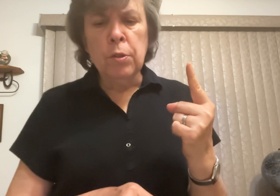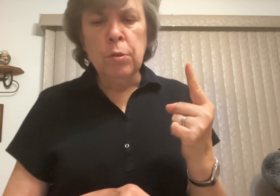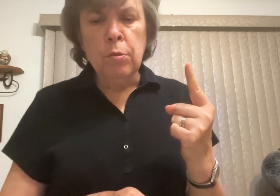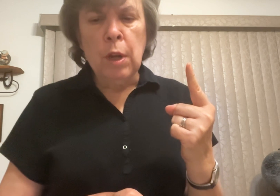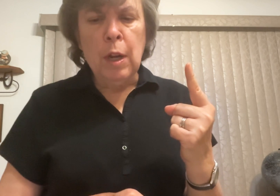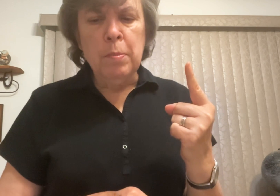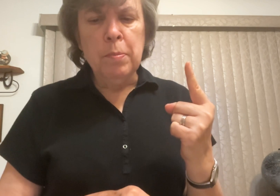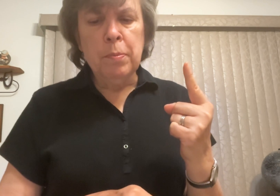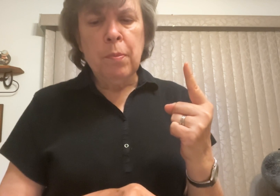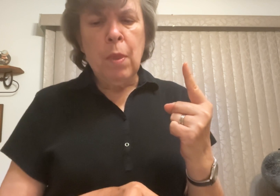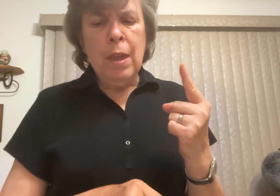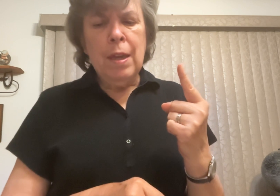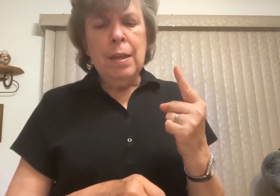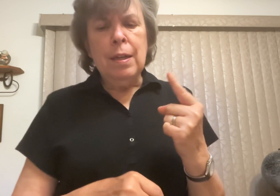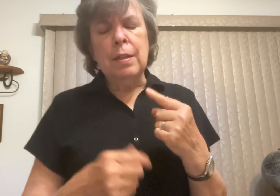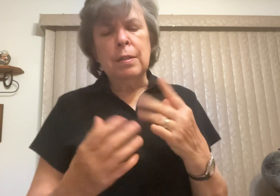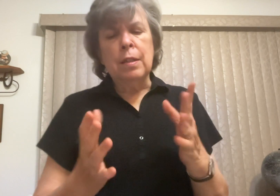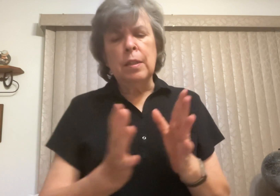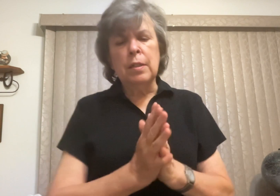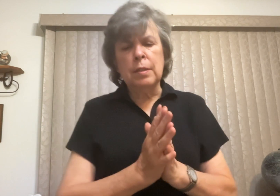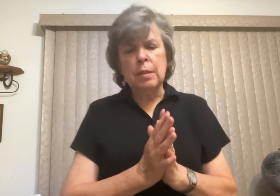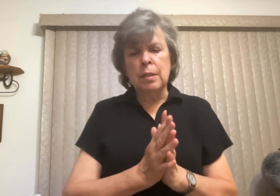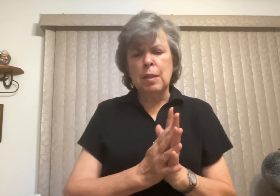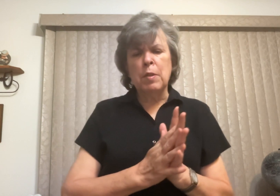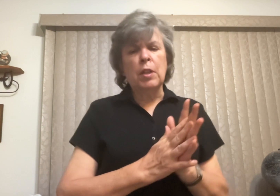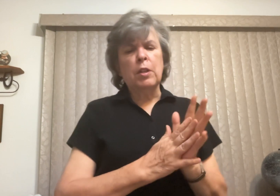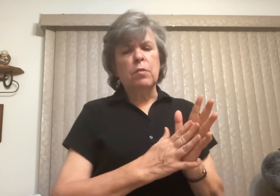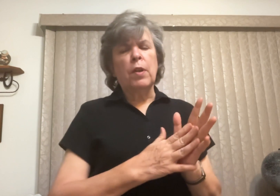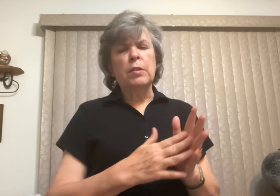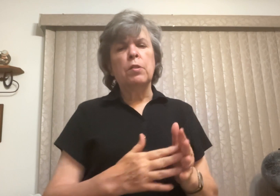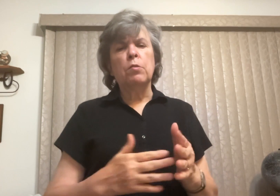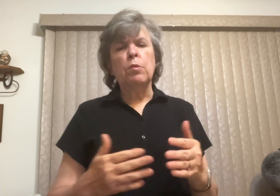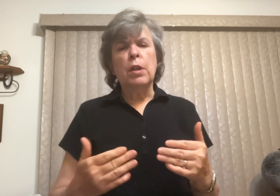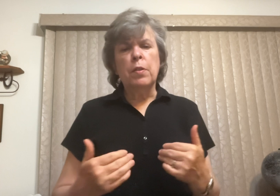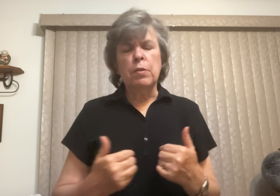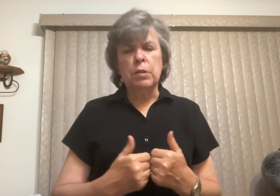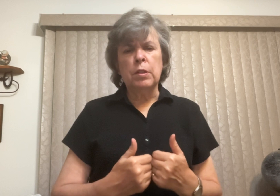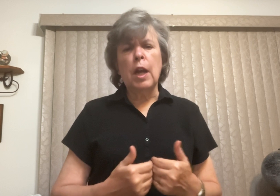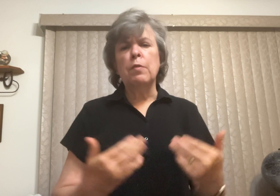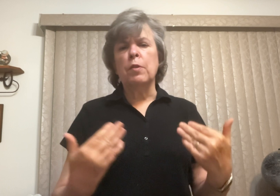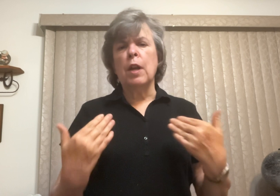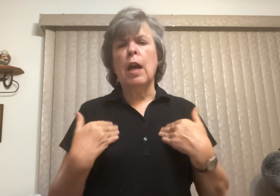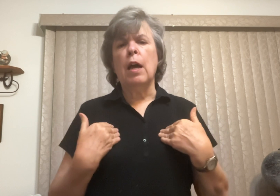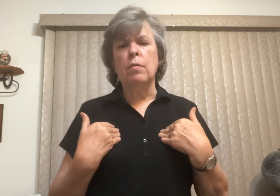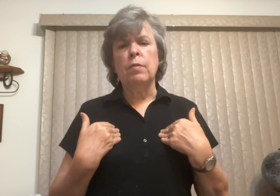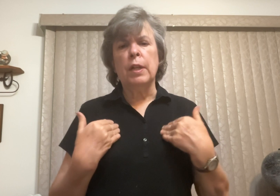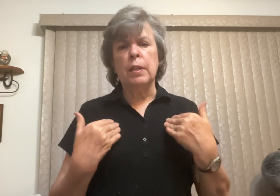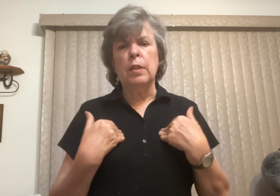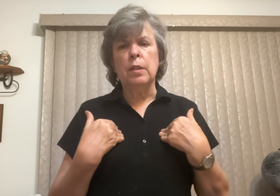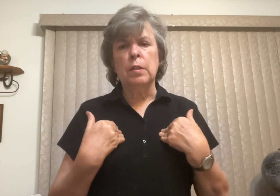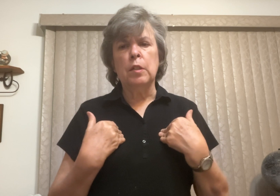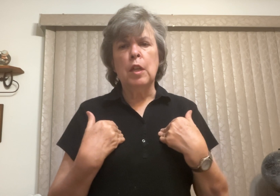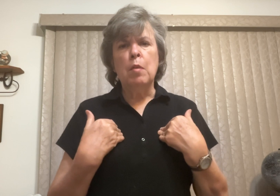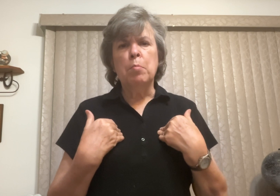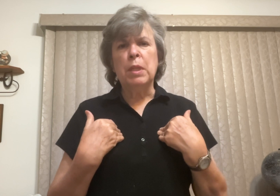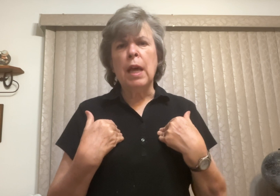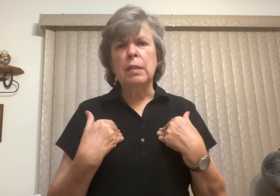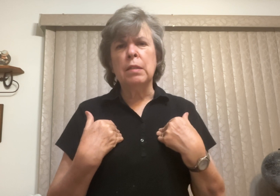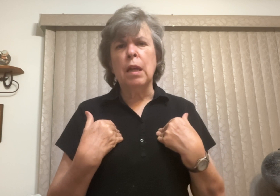do, and this I want to clarify. So there's a sign for have like this, but that